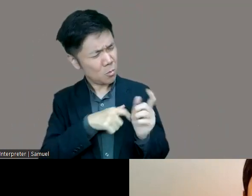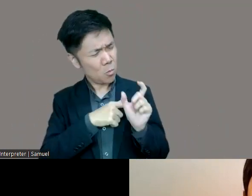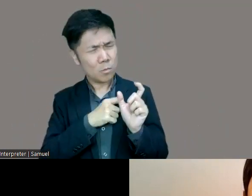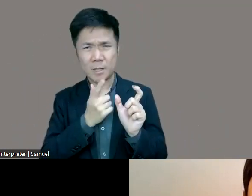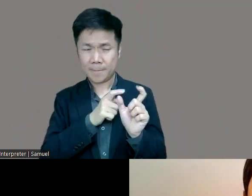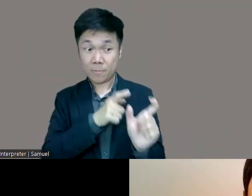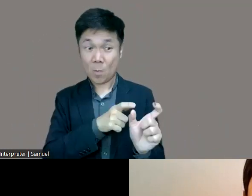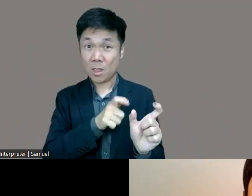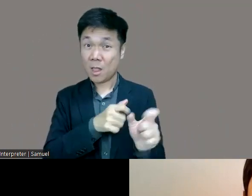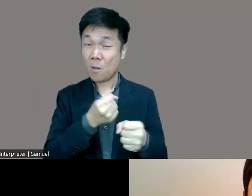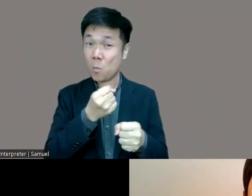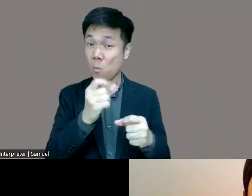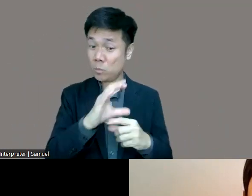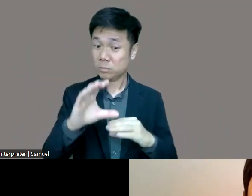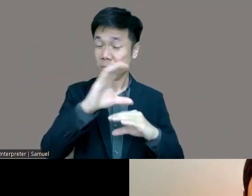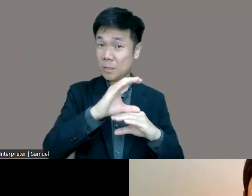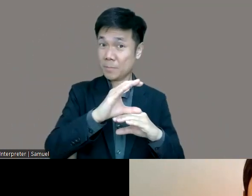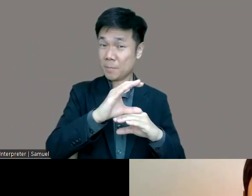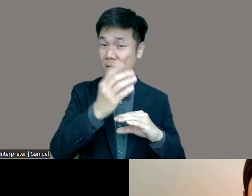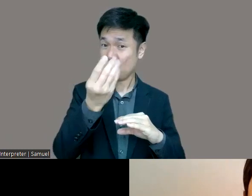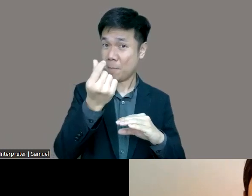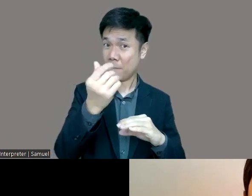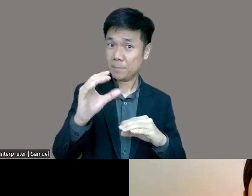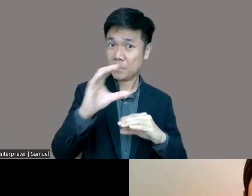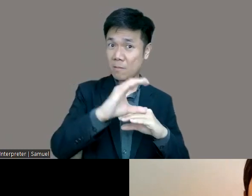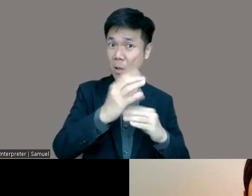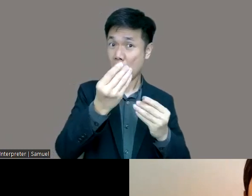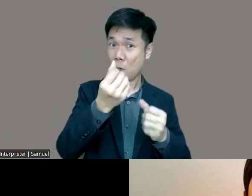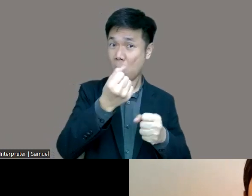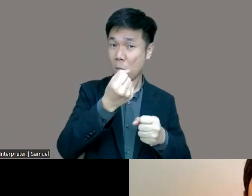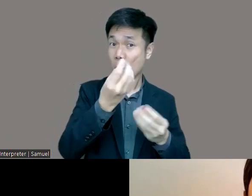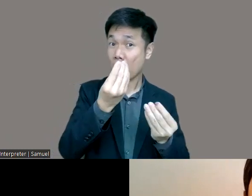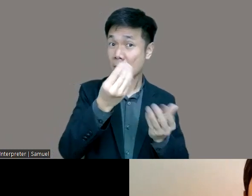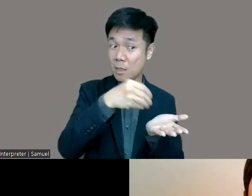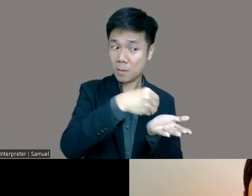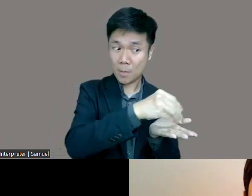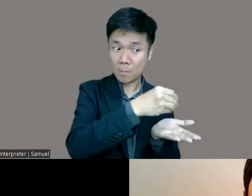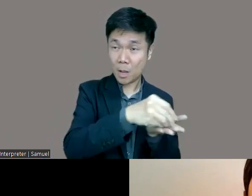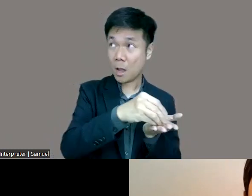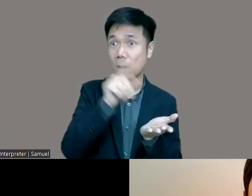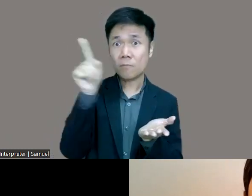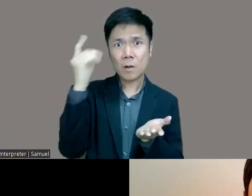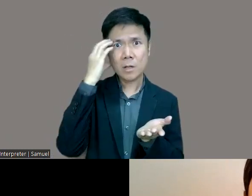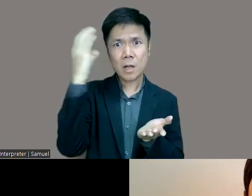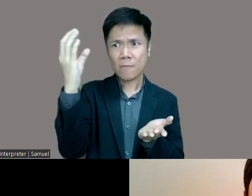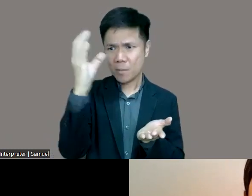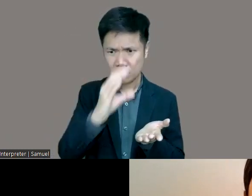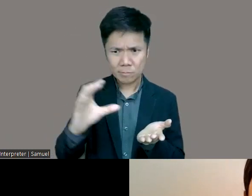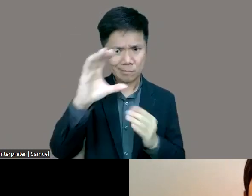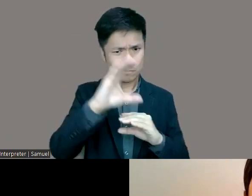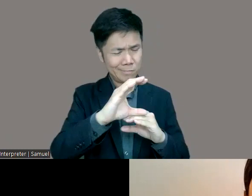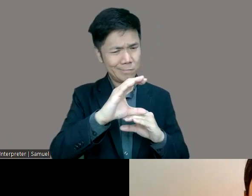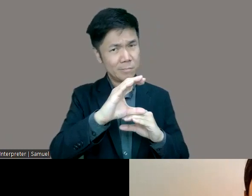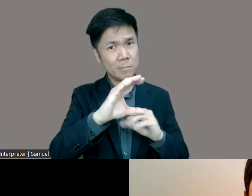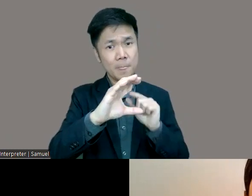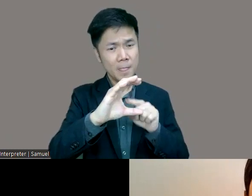subsidized employment, which is offered by central governments as a way to promote inclusion, may not be recognized